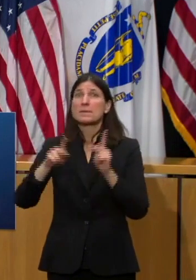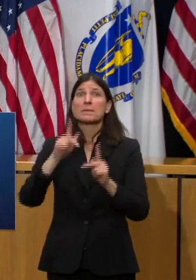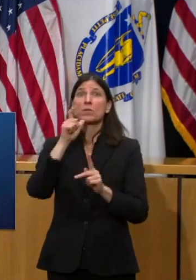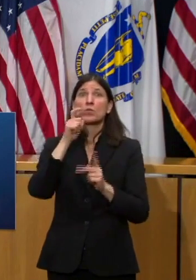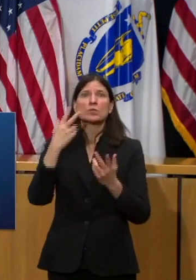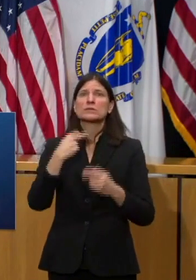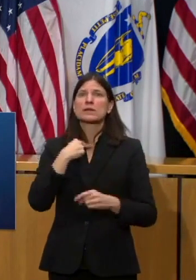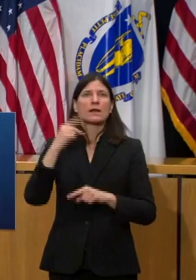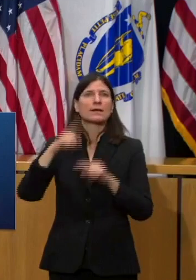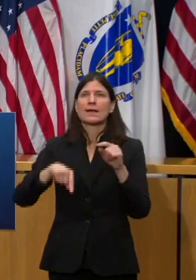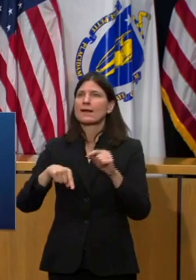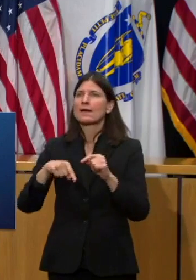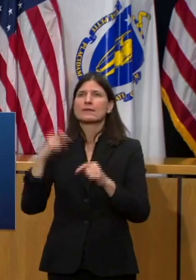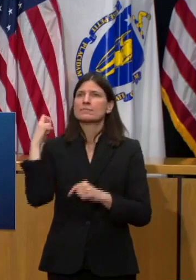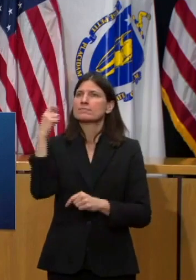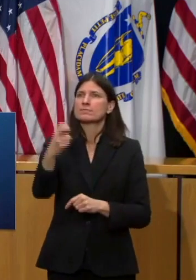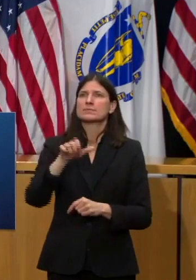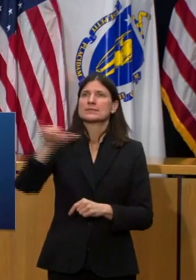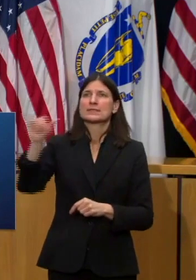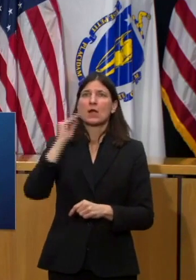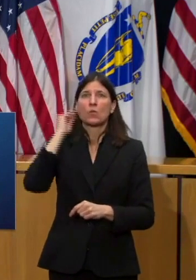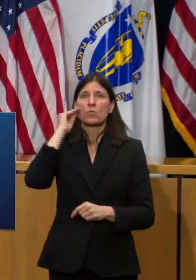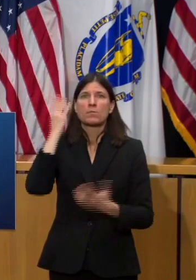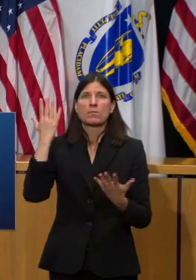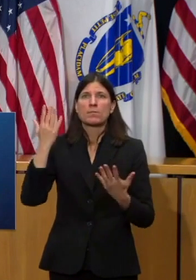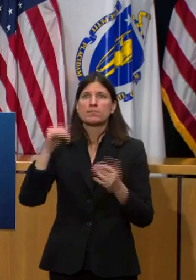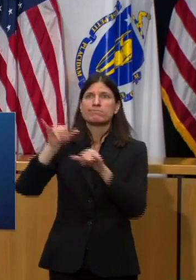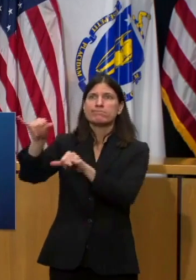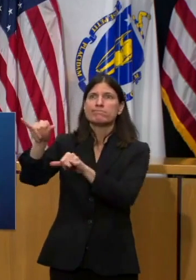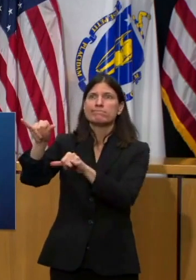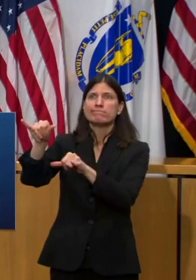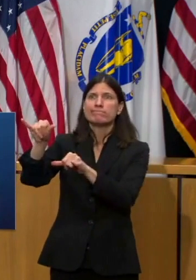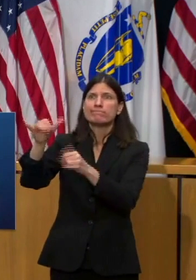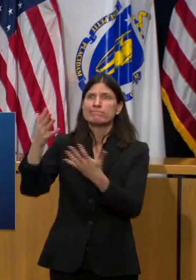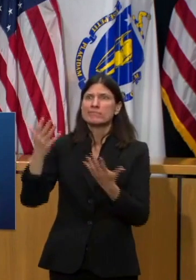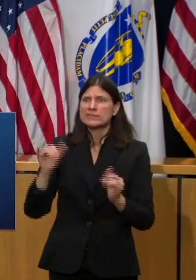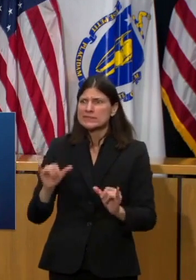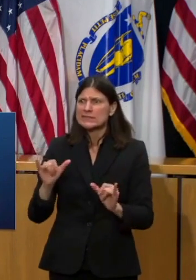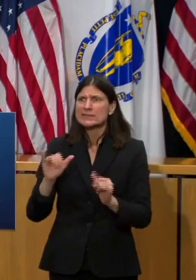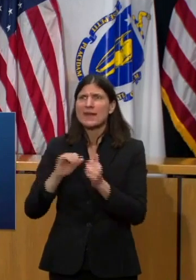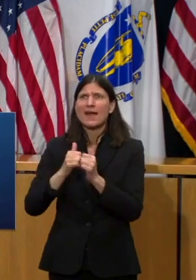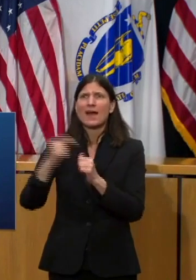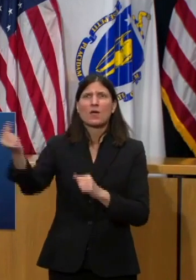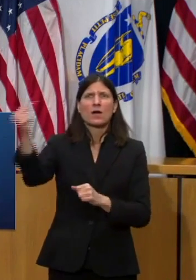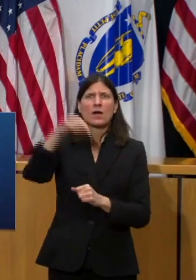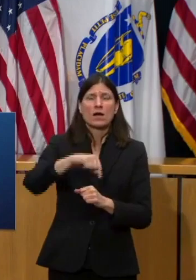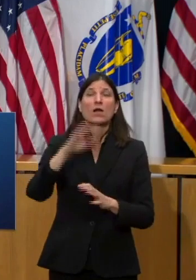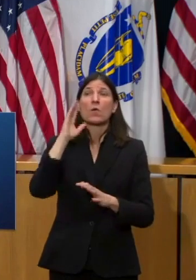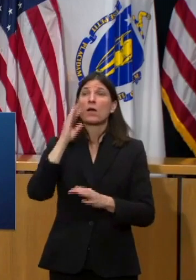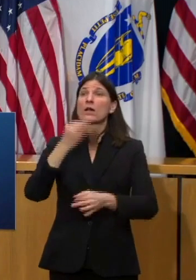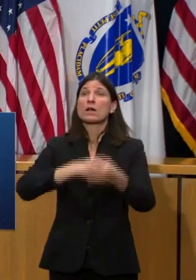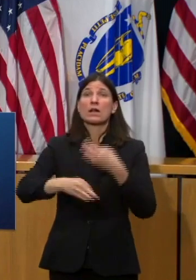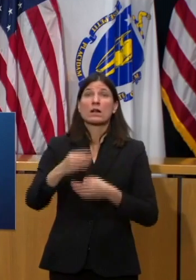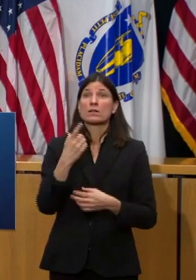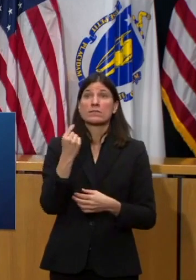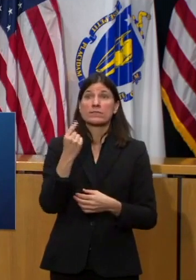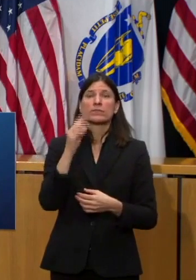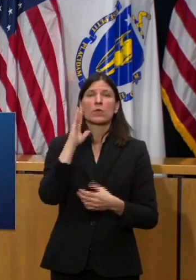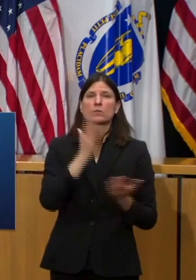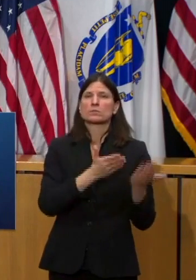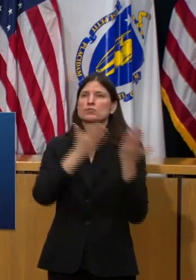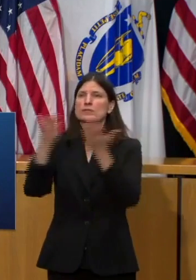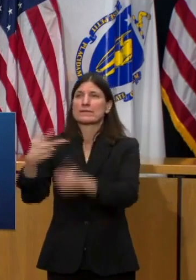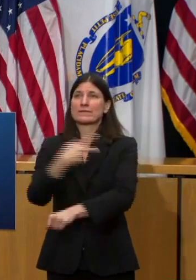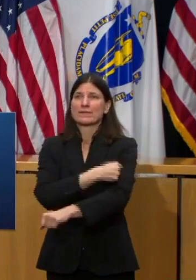to travel on their own to any of the vaccine sites that are currently available. Where there's a geographic need, the state will also work